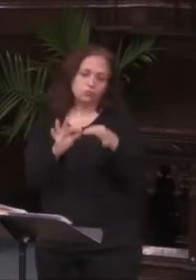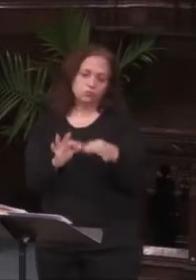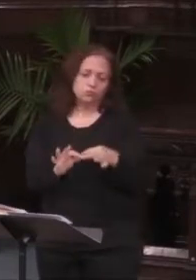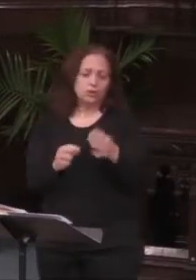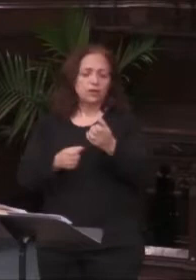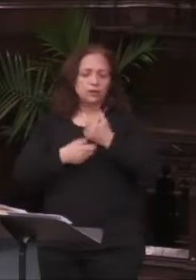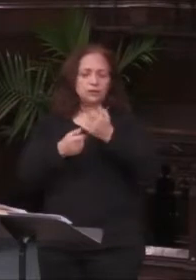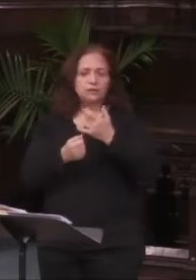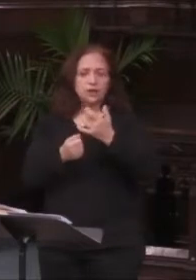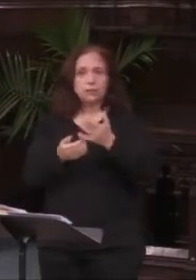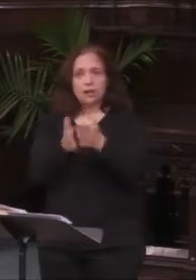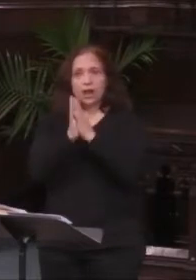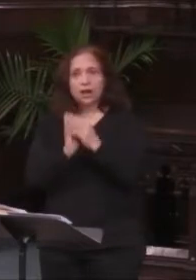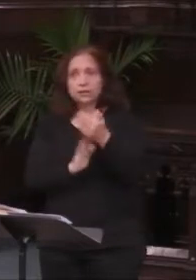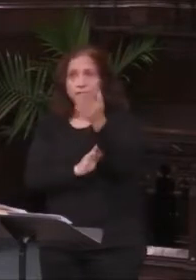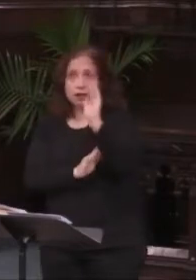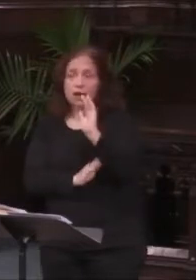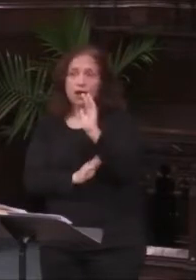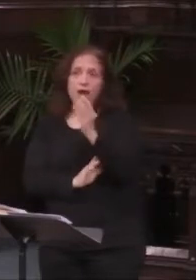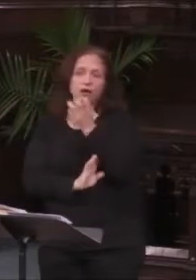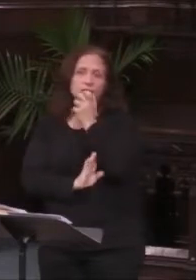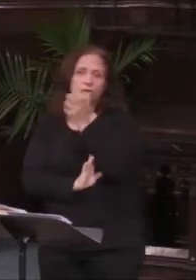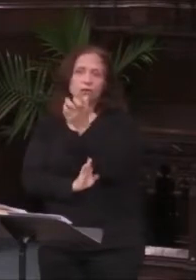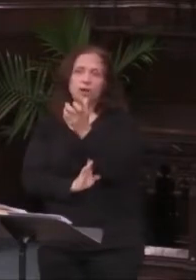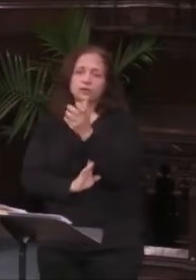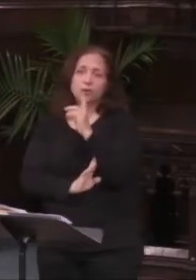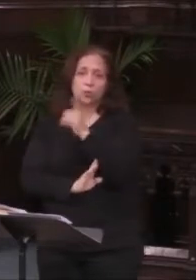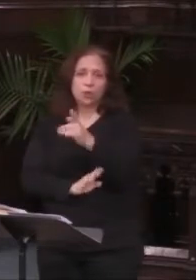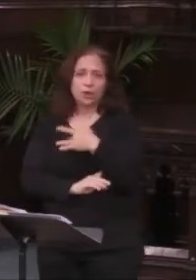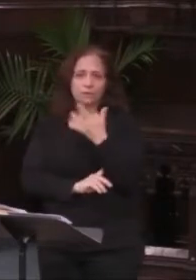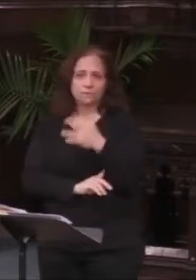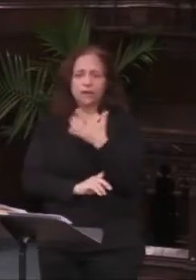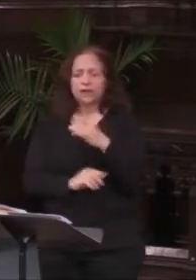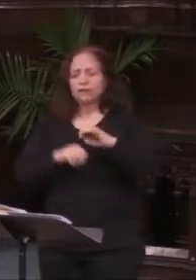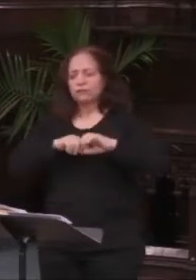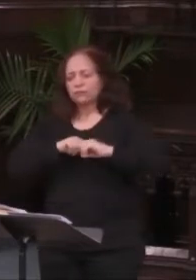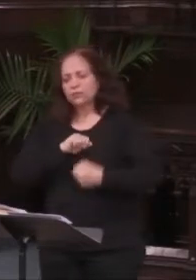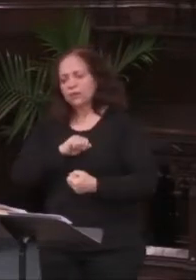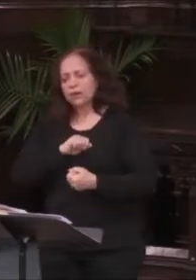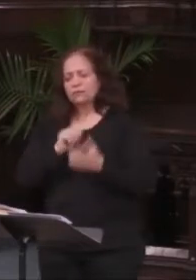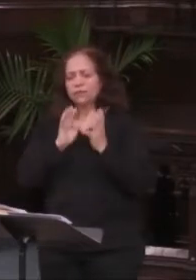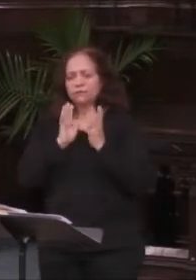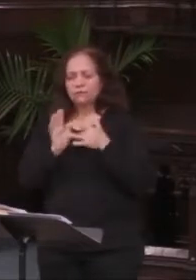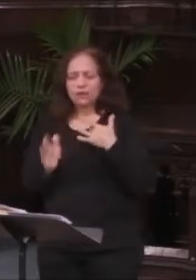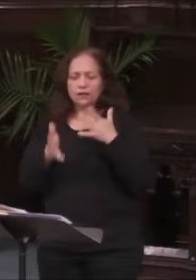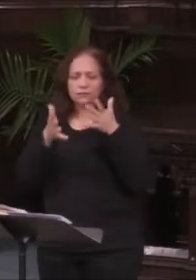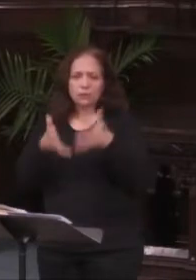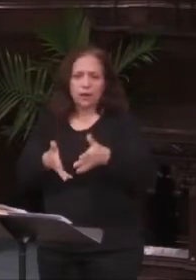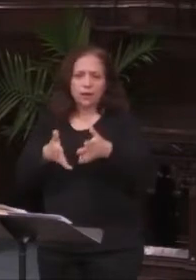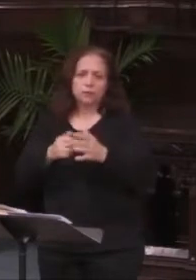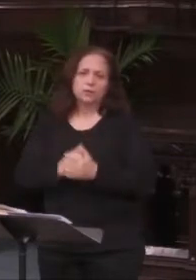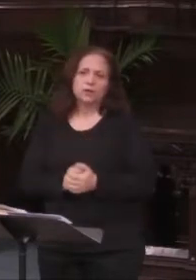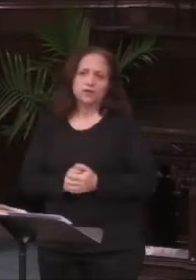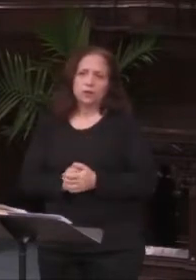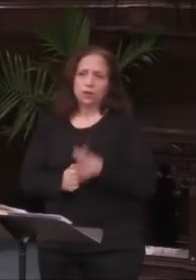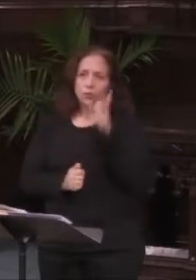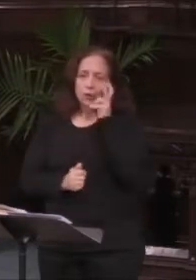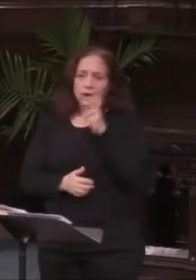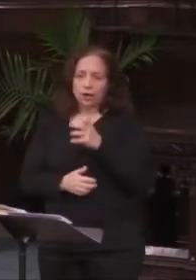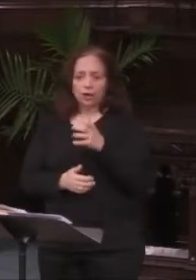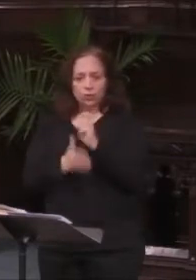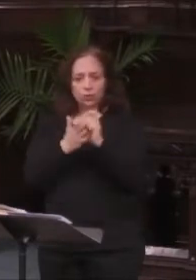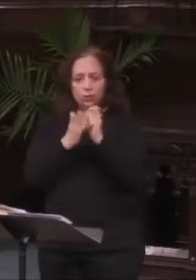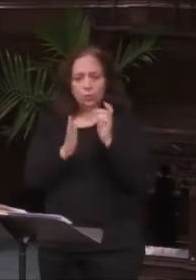psalmist turns to God to voice the very real feelings of grief and abandonment. We hear the